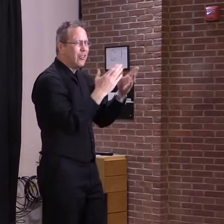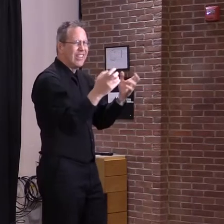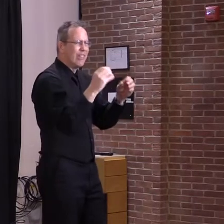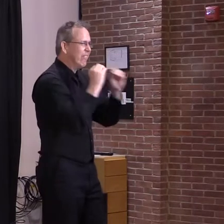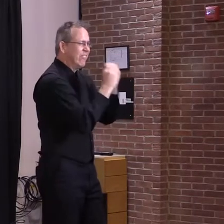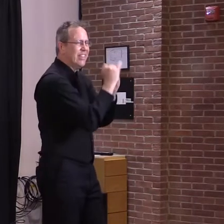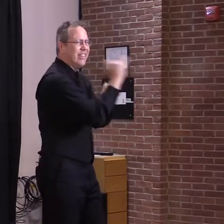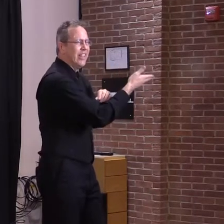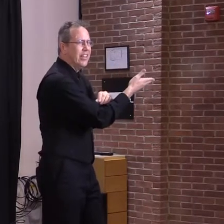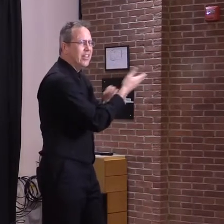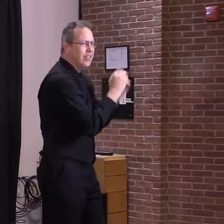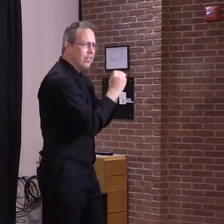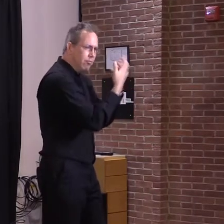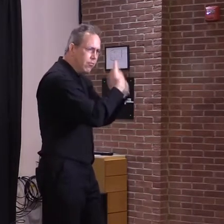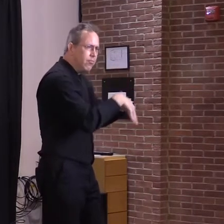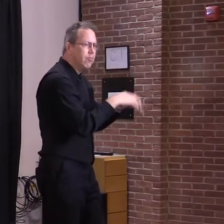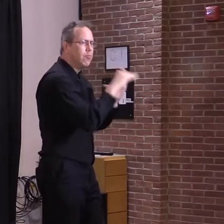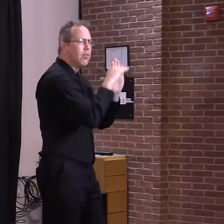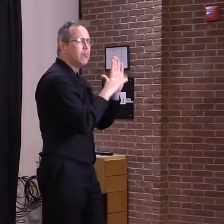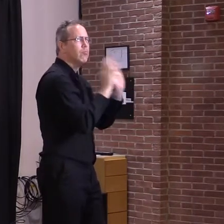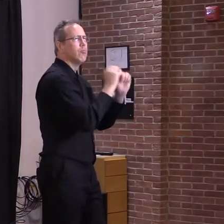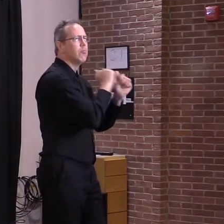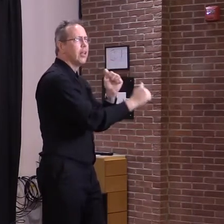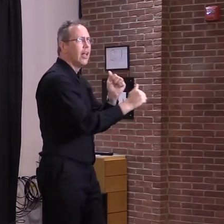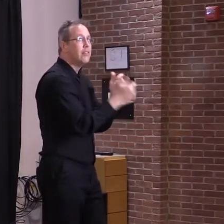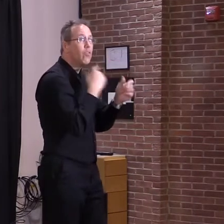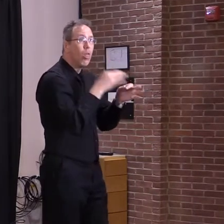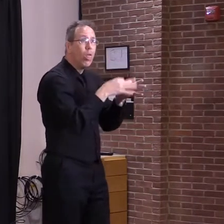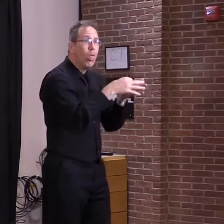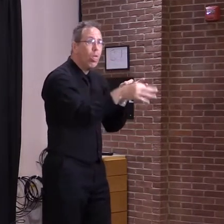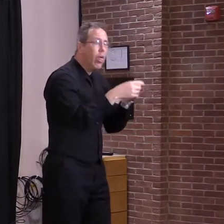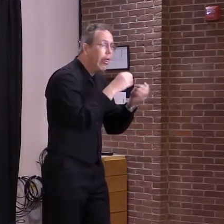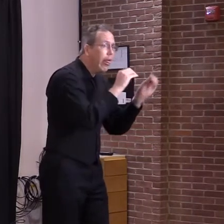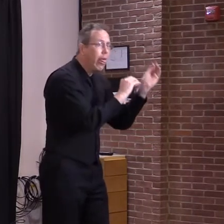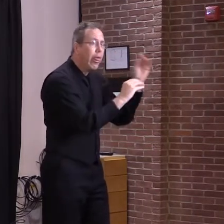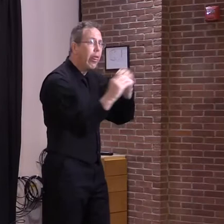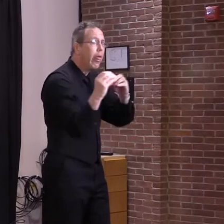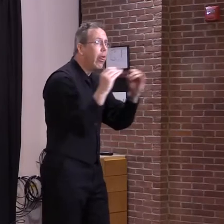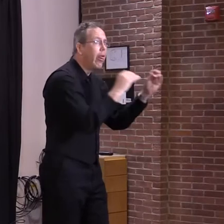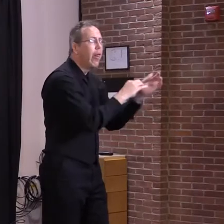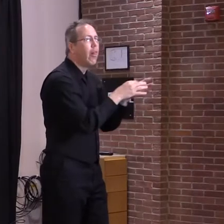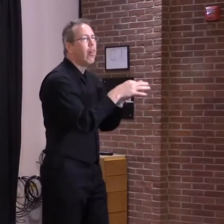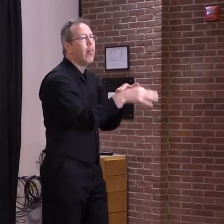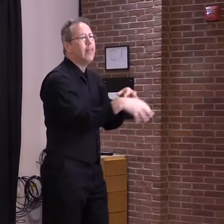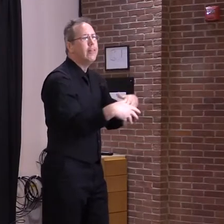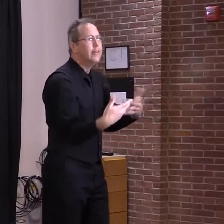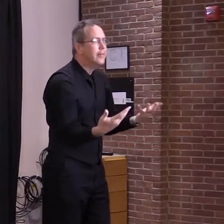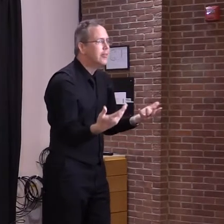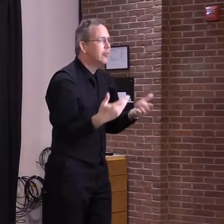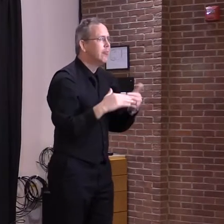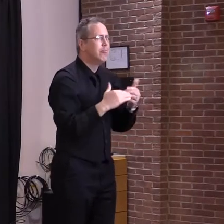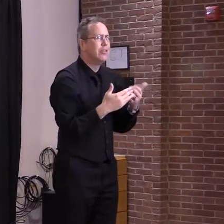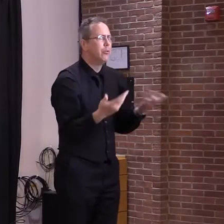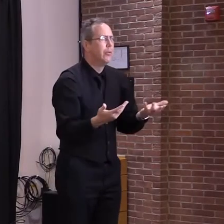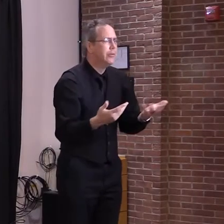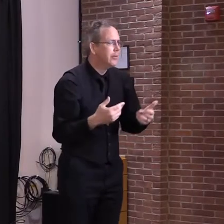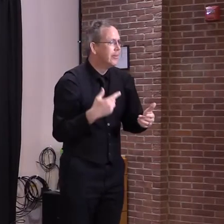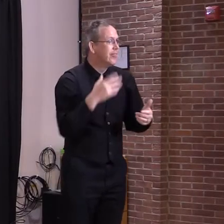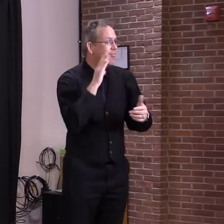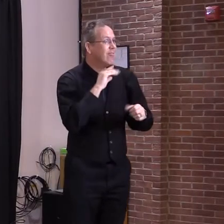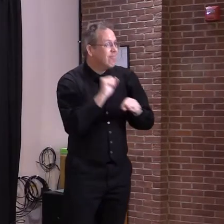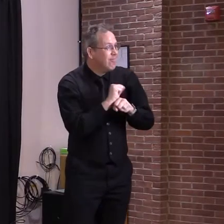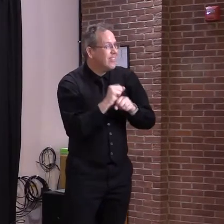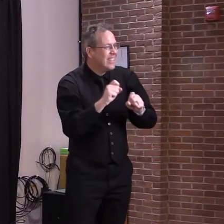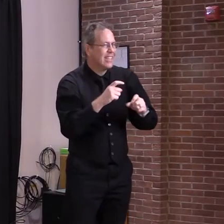But if it goes much further, then it's going to be the extra emphasis you'd put on it. We have a real problem. If the